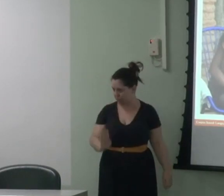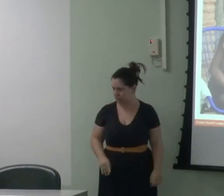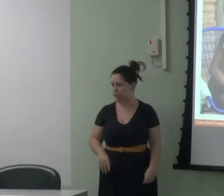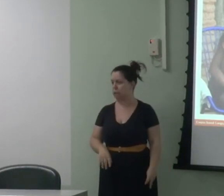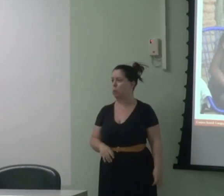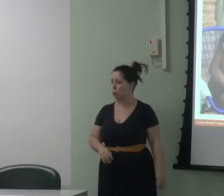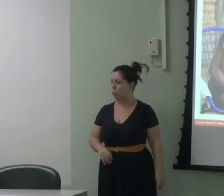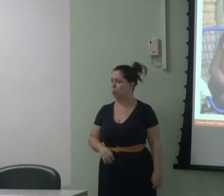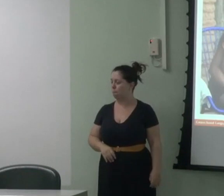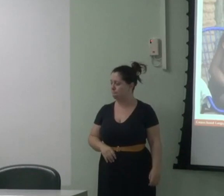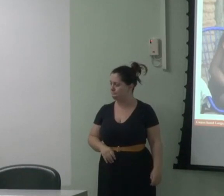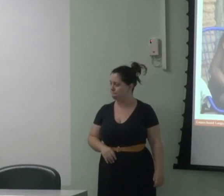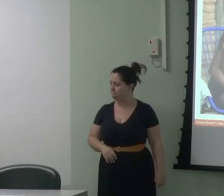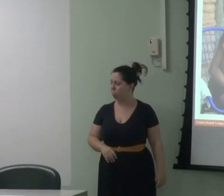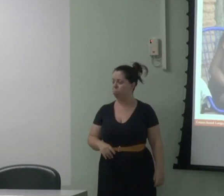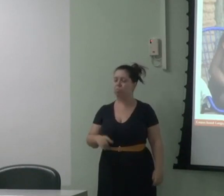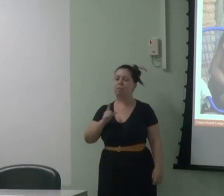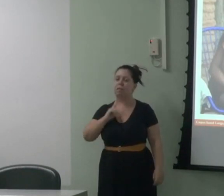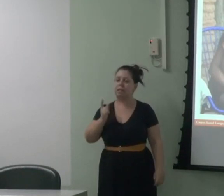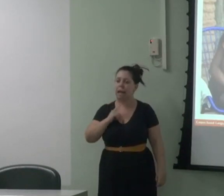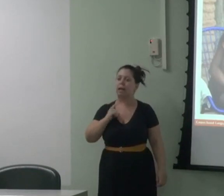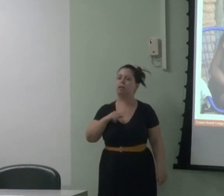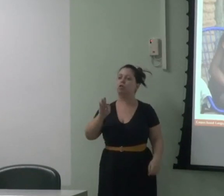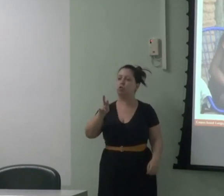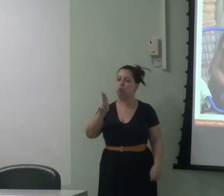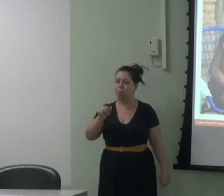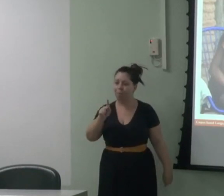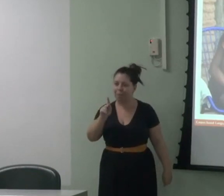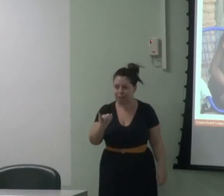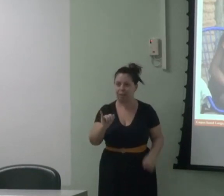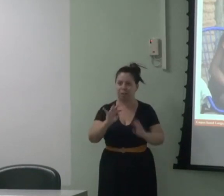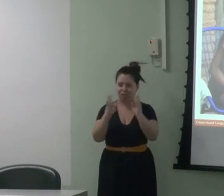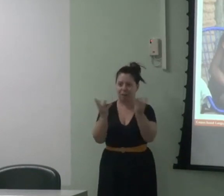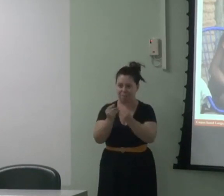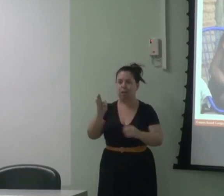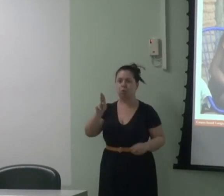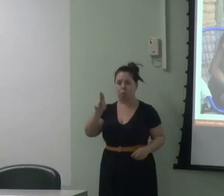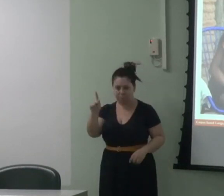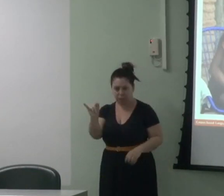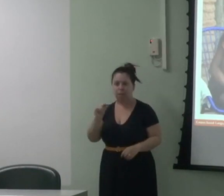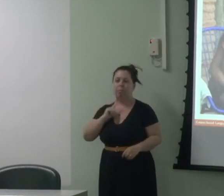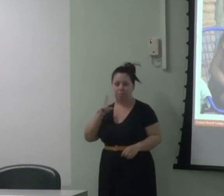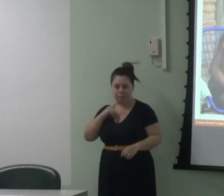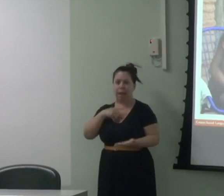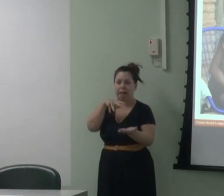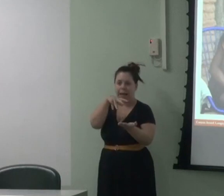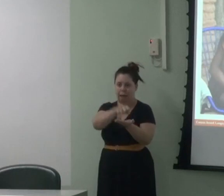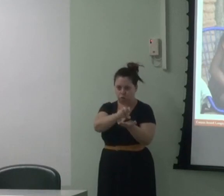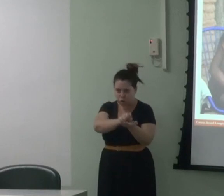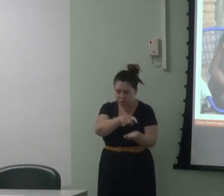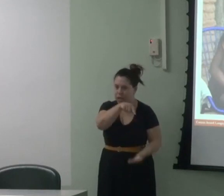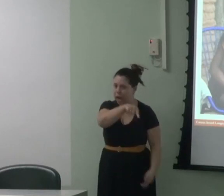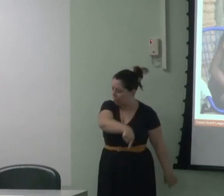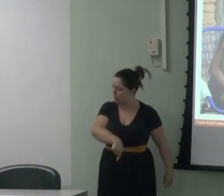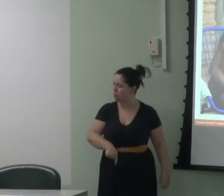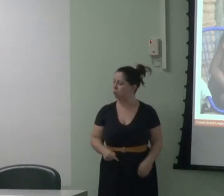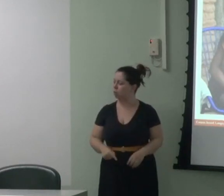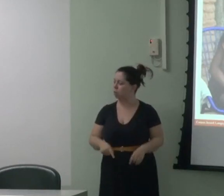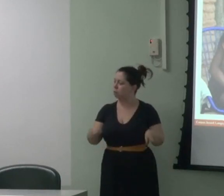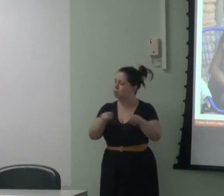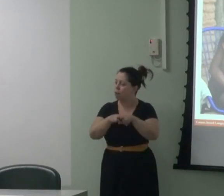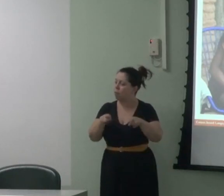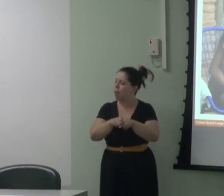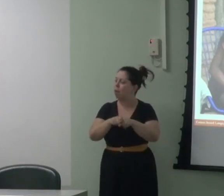of languages from the Tupian family, but we have some other families spoken here as well. And we have also